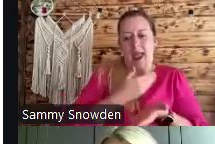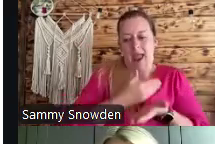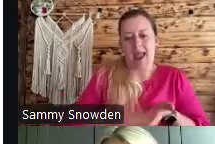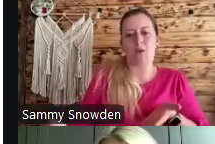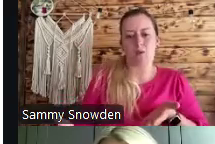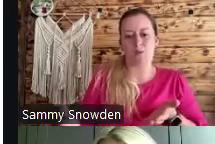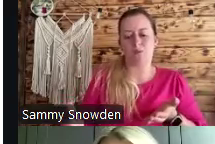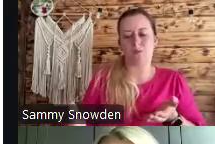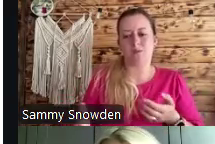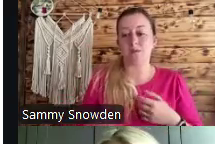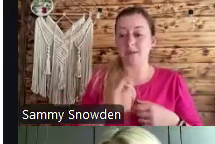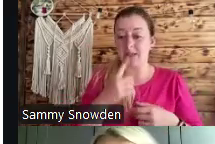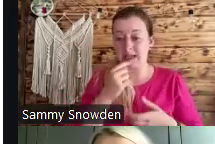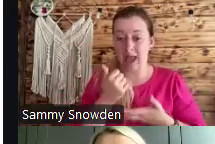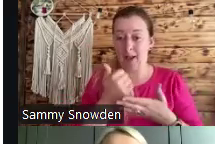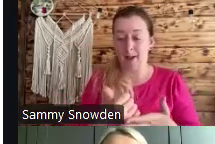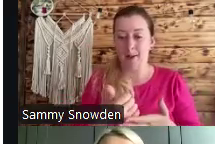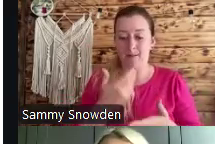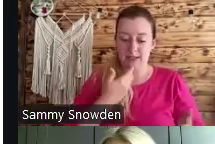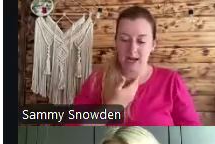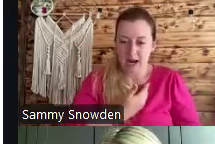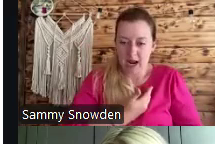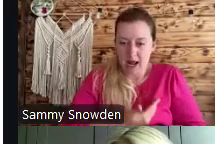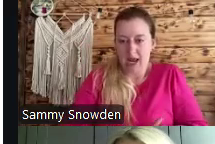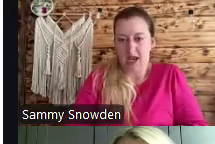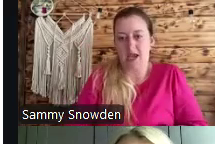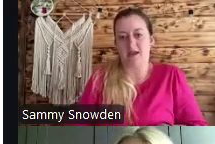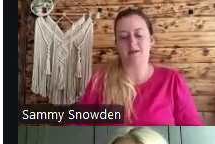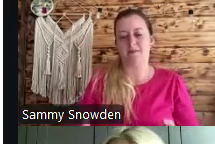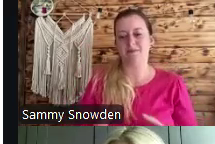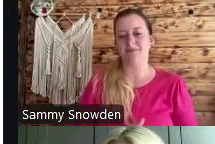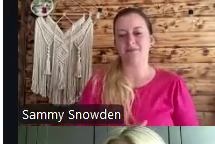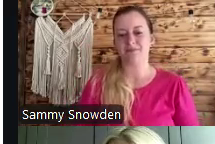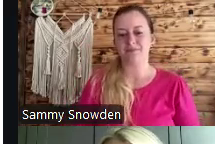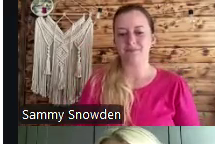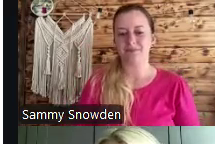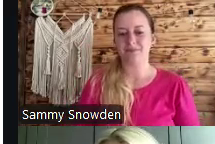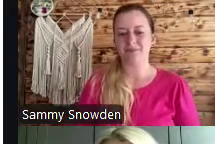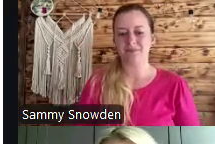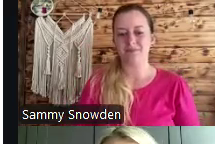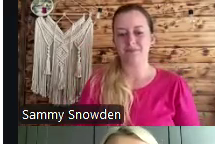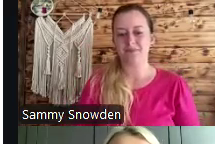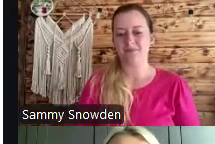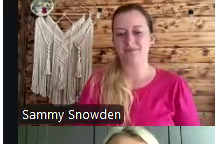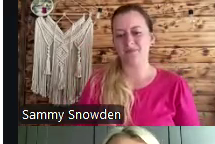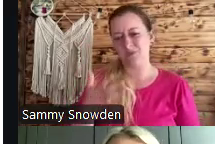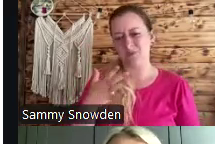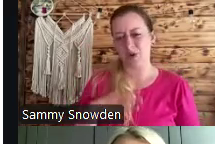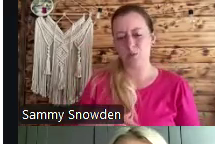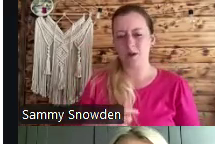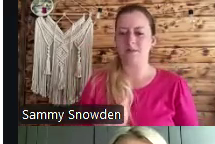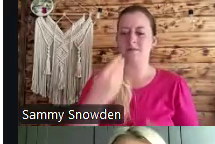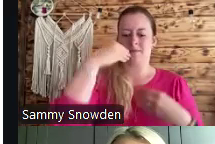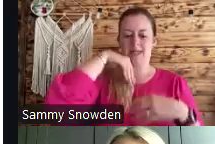doing inside internally. The body doesn't tell you, oh, by the way, I'm doing this for you. We just need to do it, and we'll really benefit and